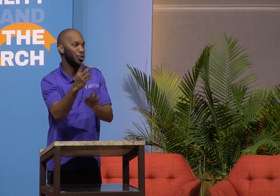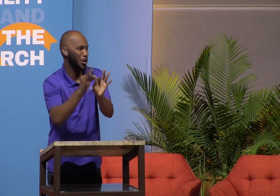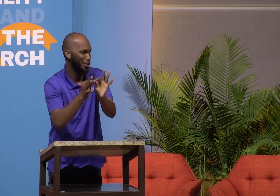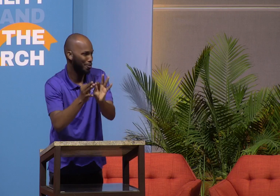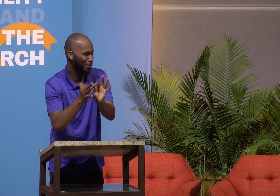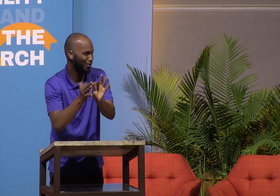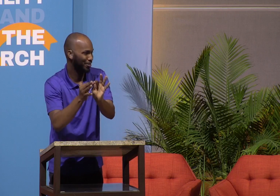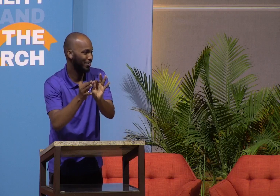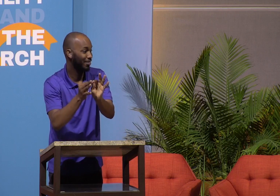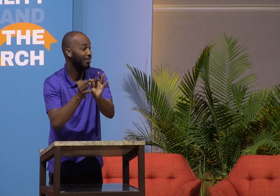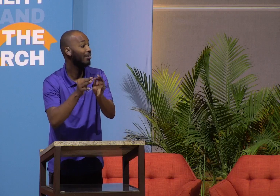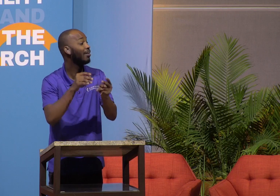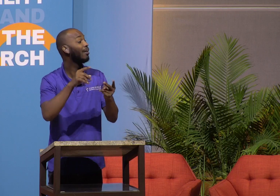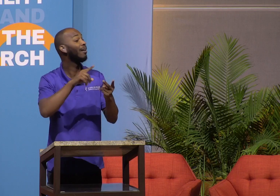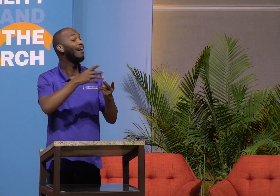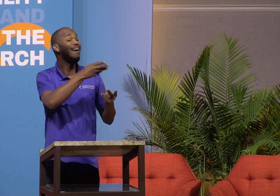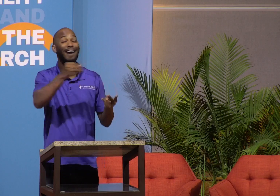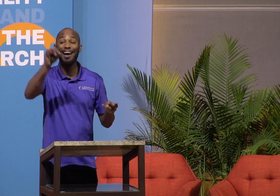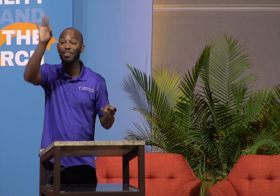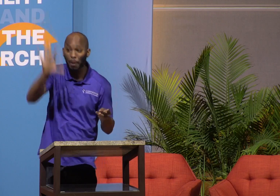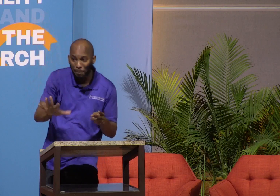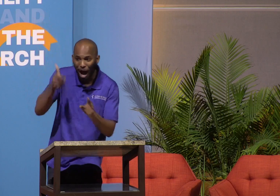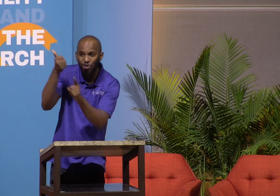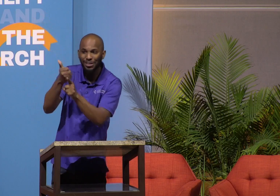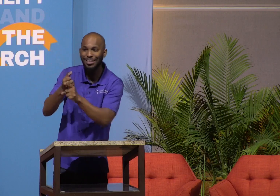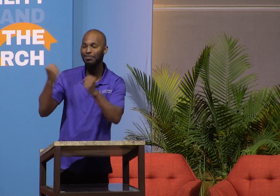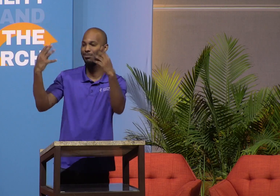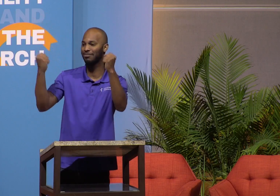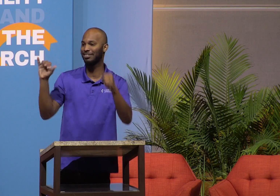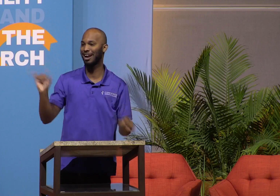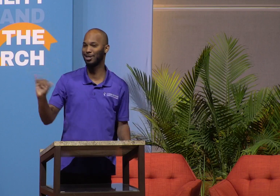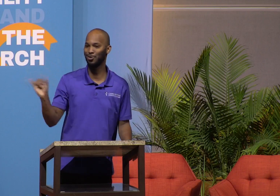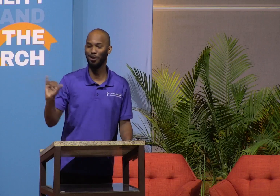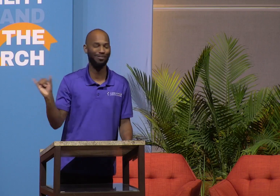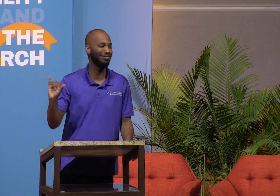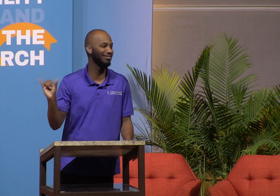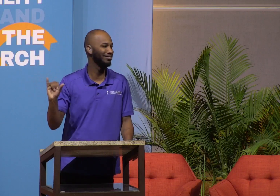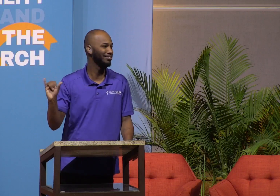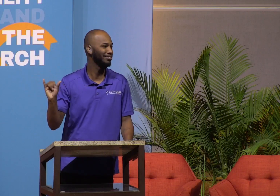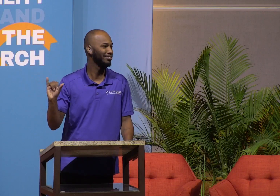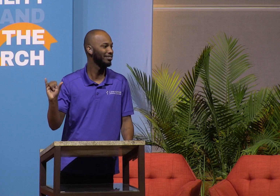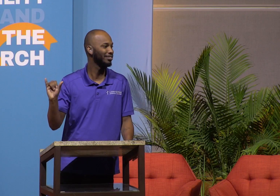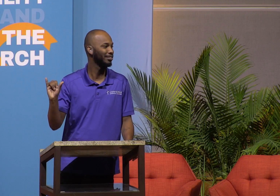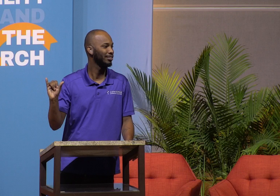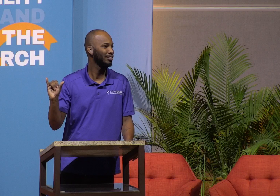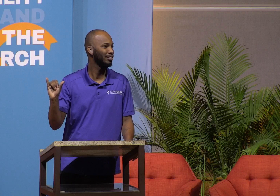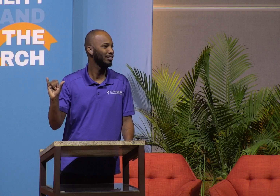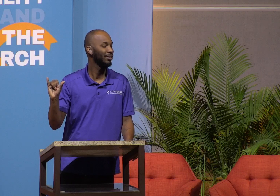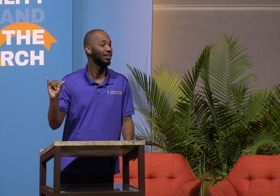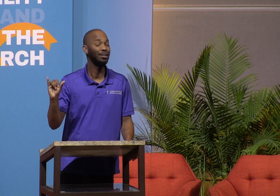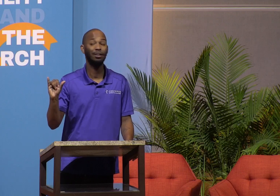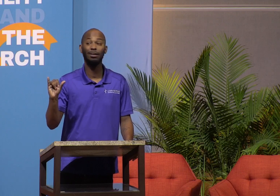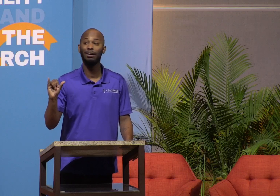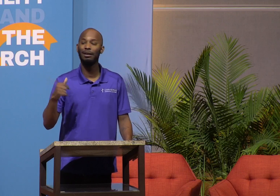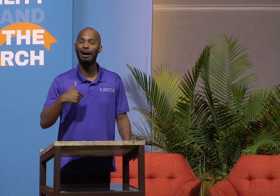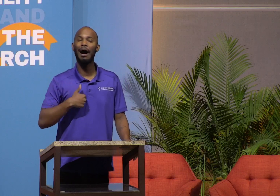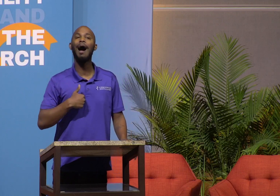oh, okay, all right. So not only that, after the church, I met the pastor. By the